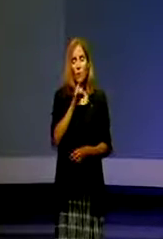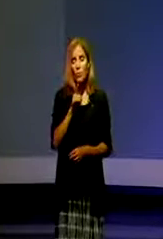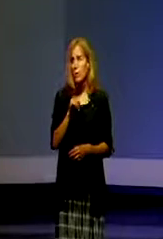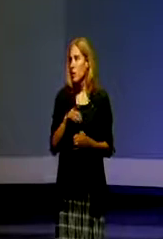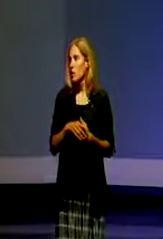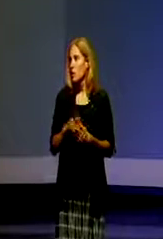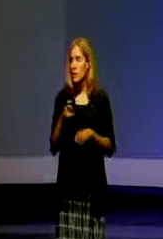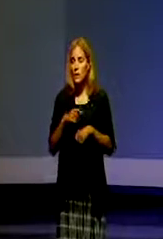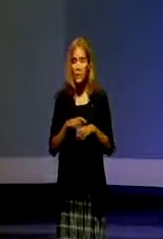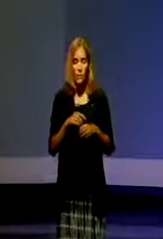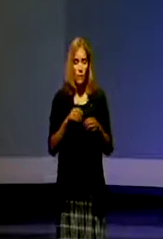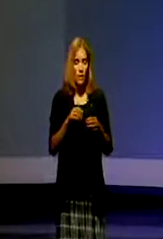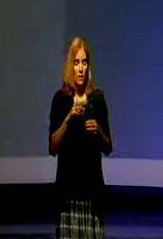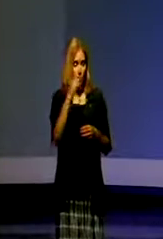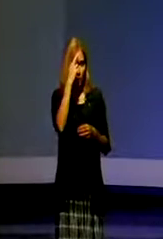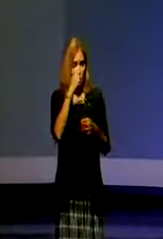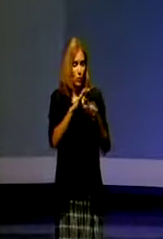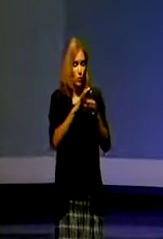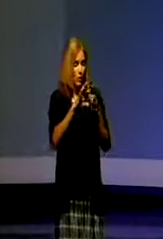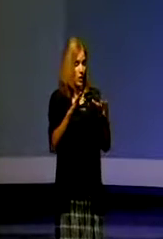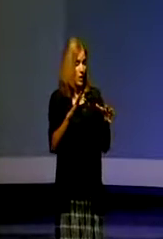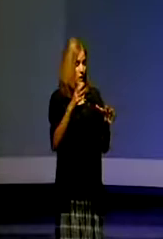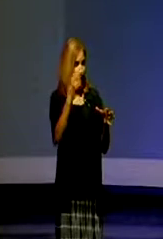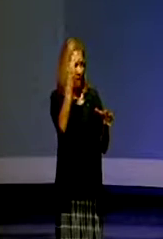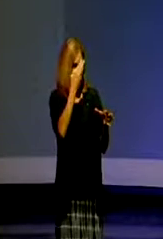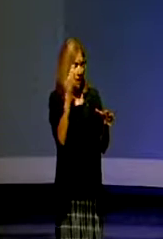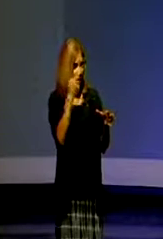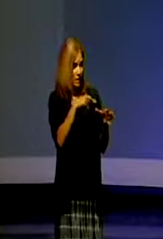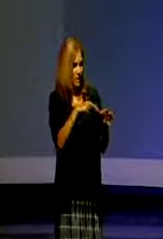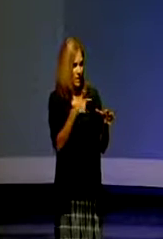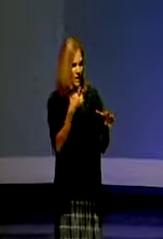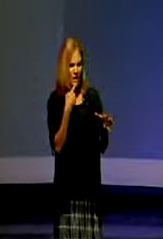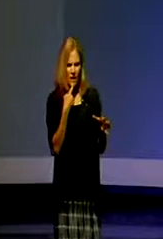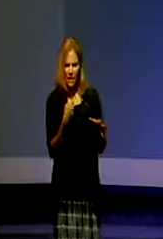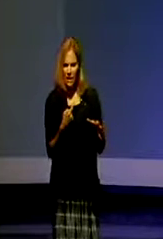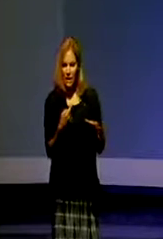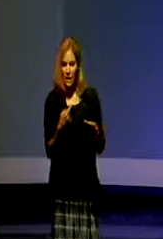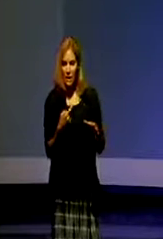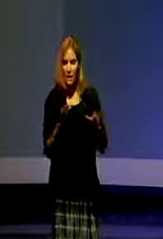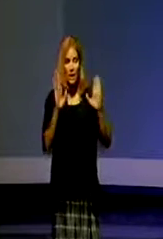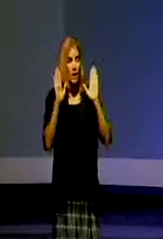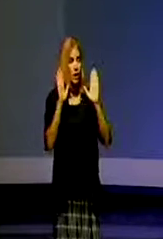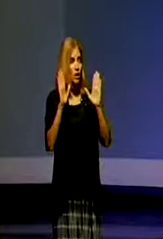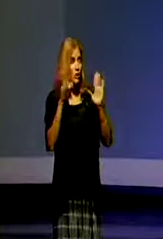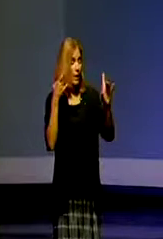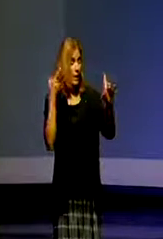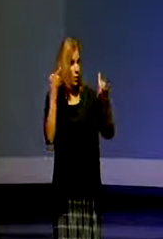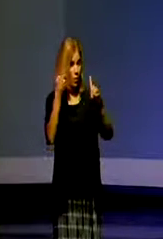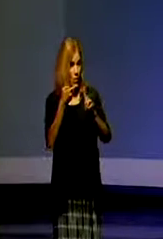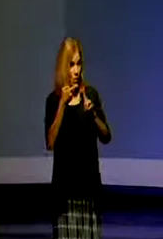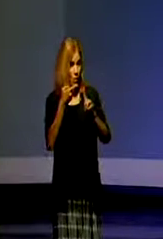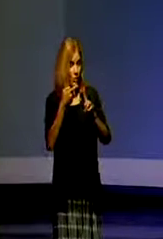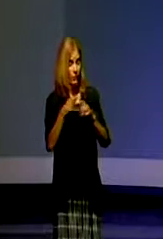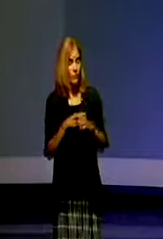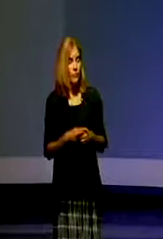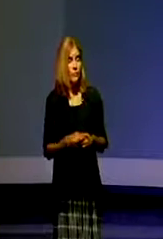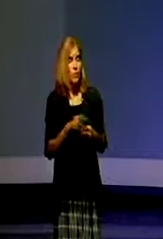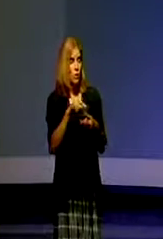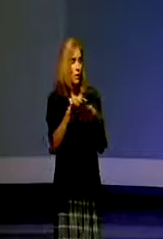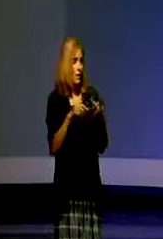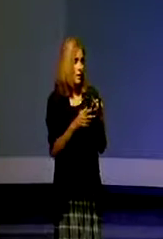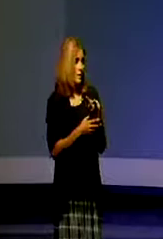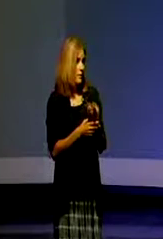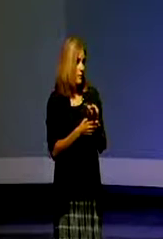broke the chains of Roman Catholicism, he said that his great goal was to do two